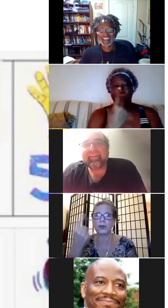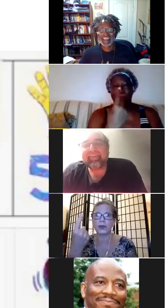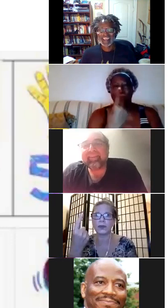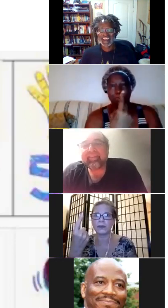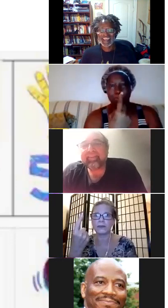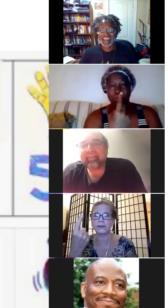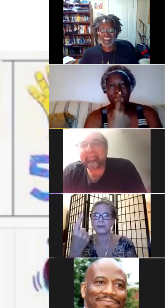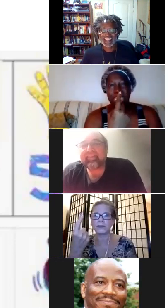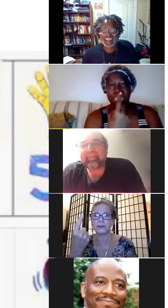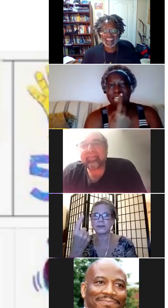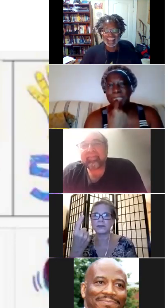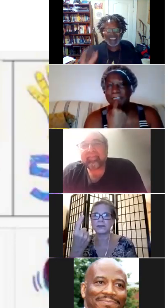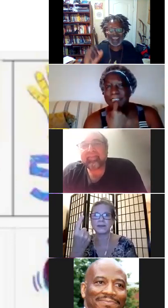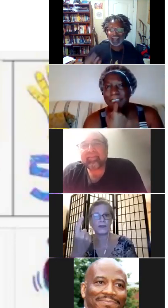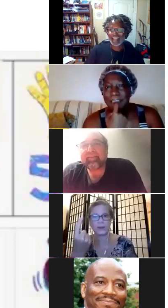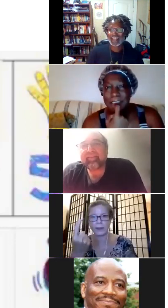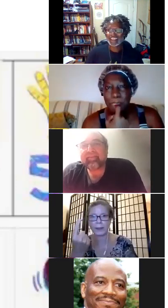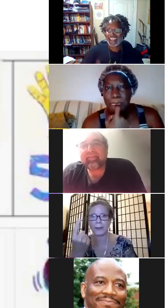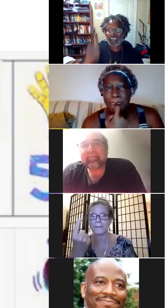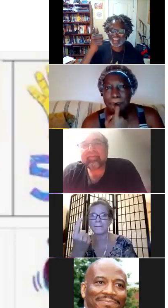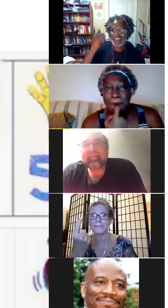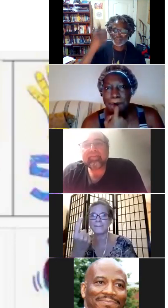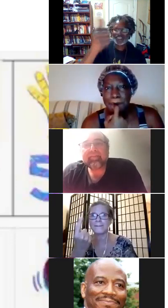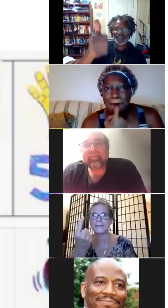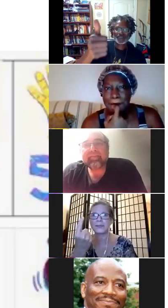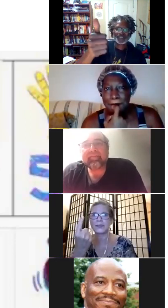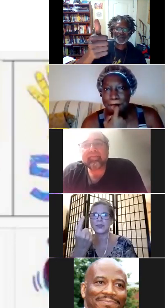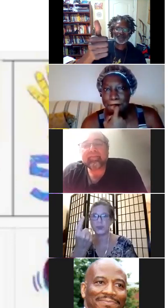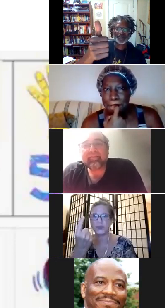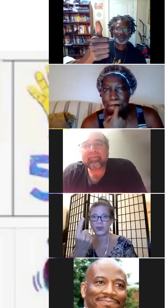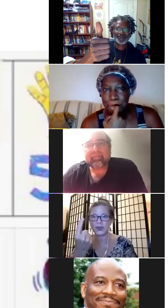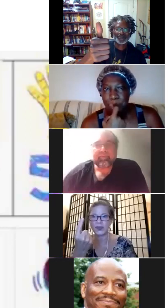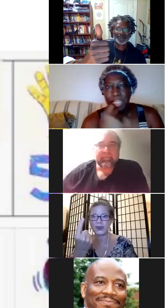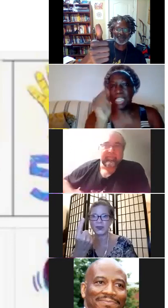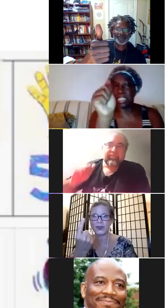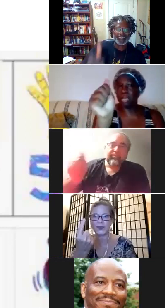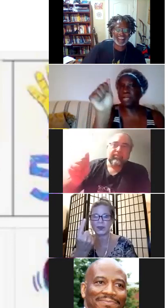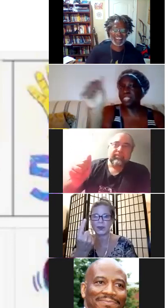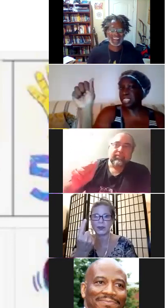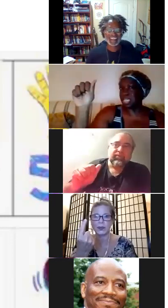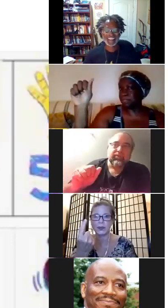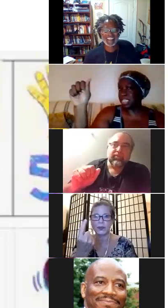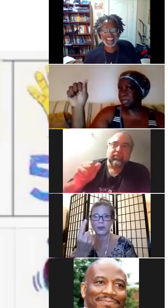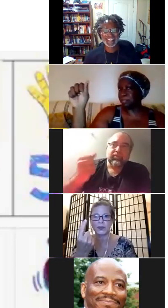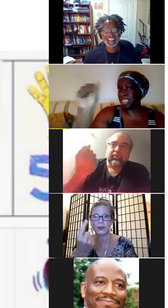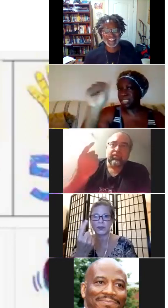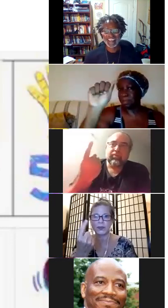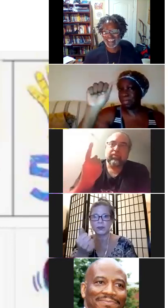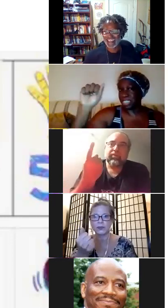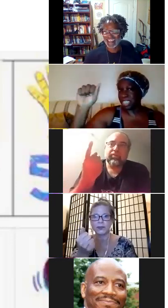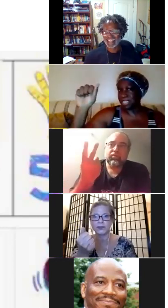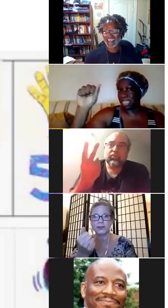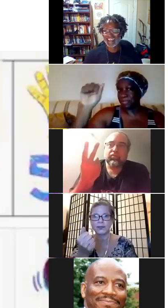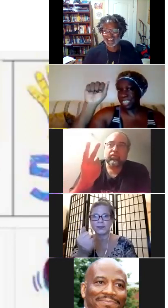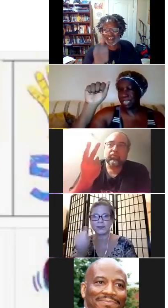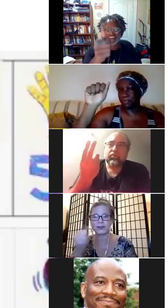sorry. It looked like what? it looked like it was a thumbs up. Yeah, that's It's what I thought almost too. a thumbs up. It's almost